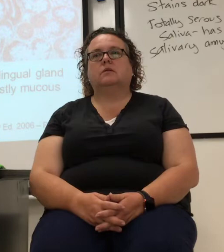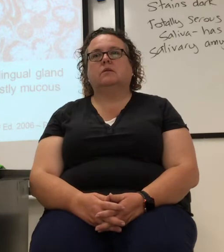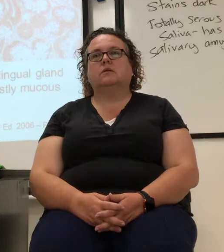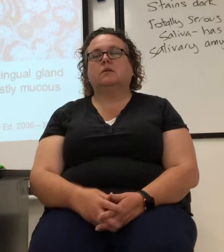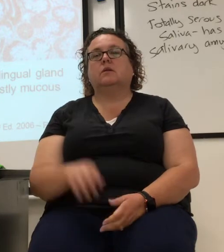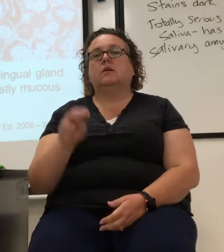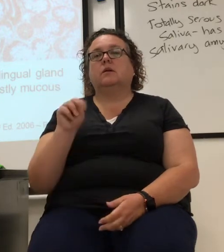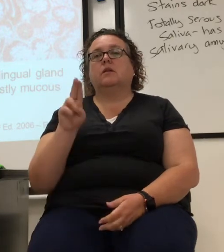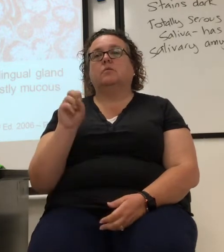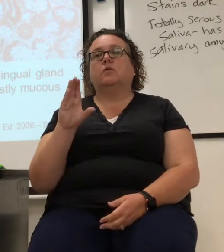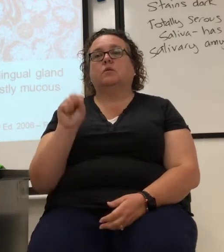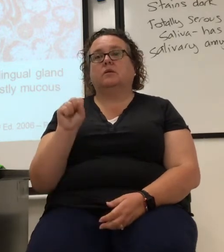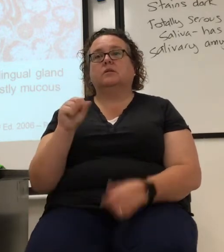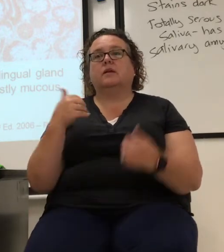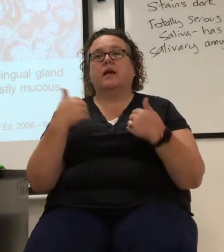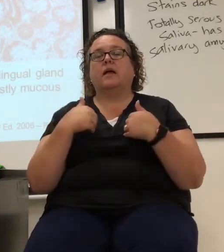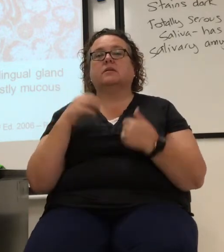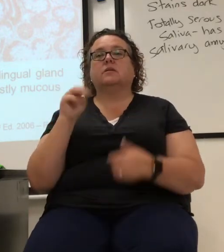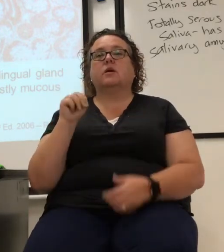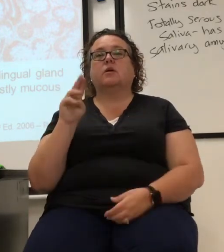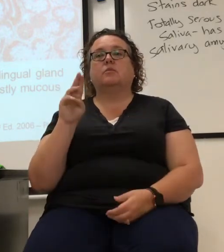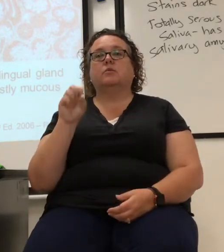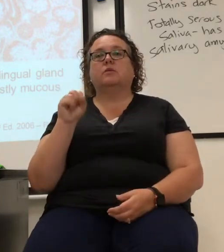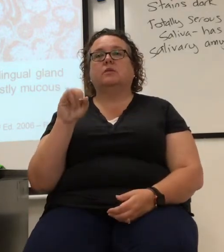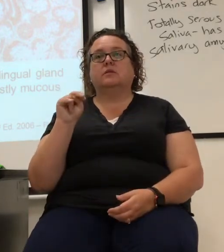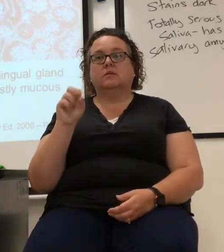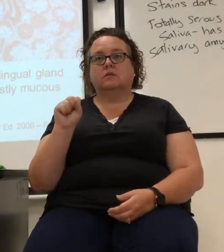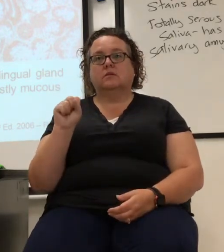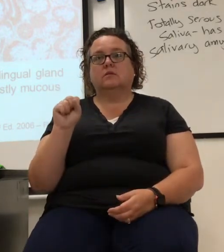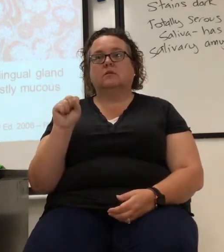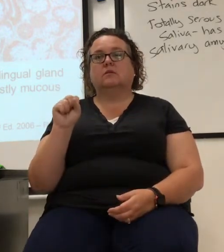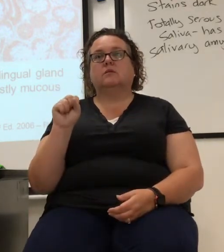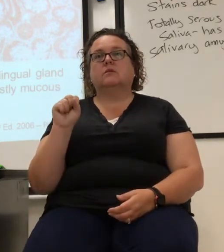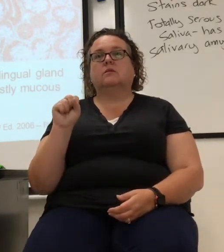The mucus has mucins,